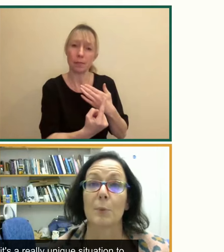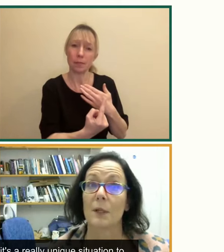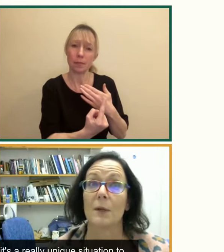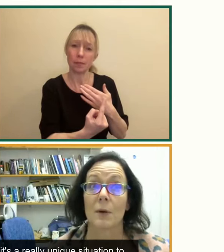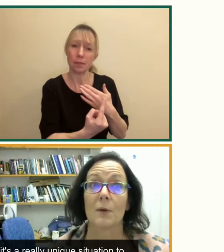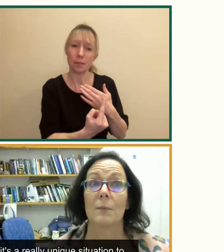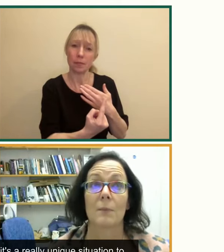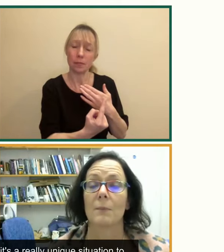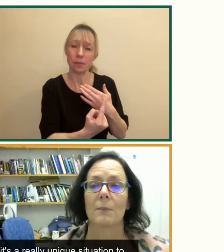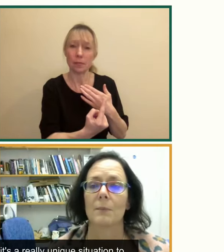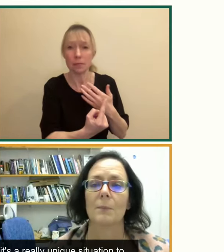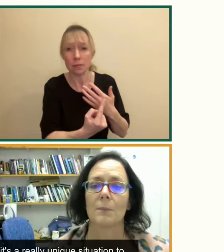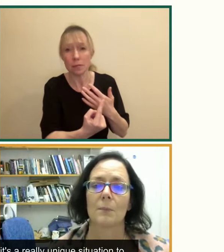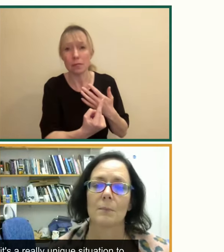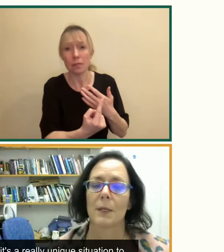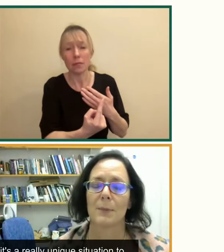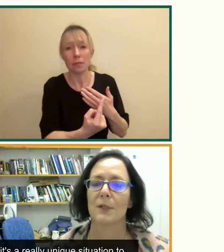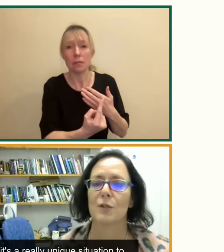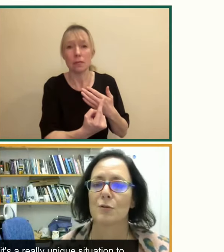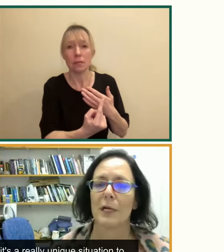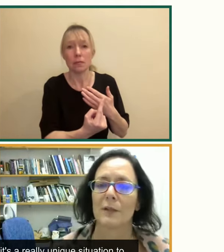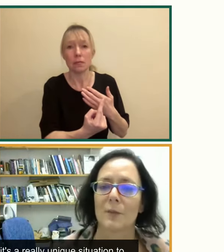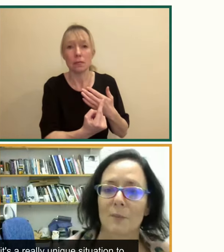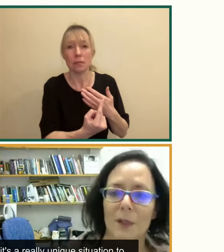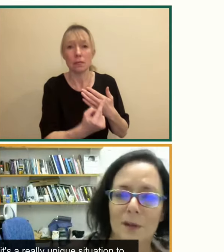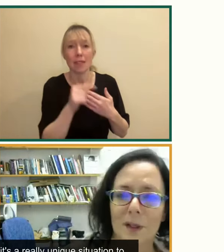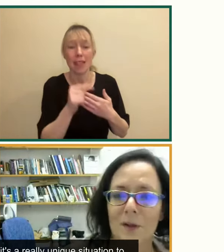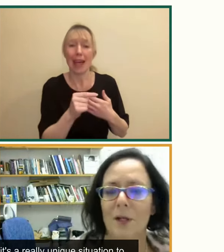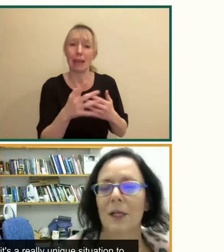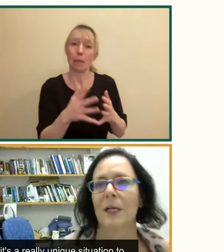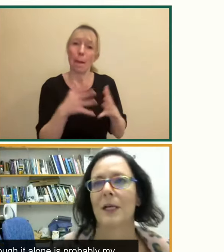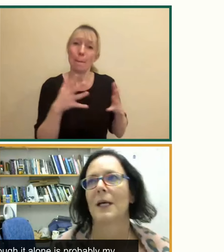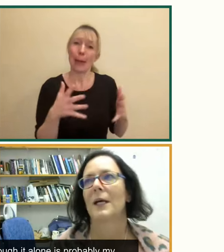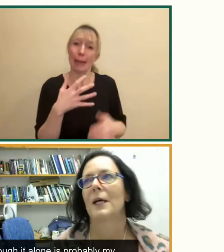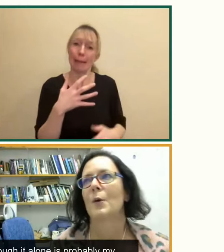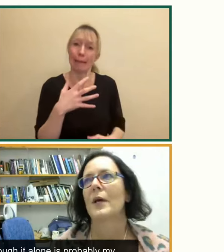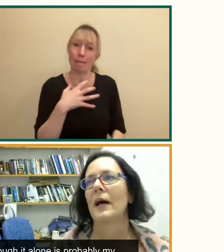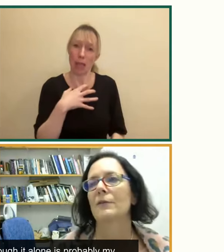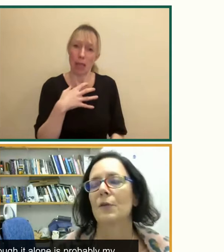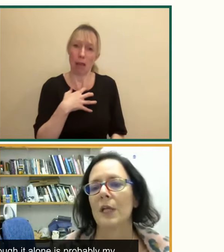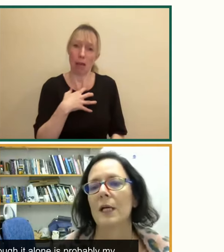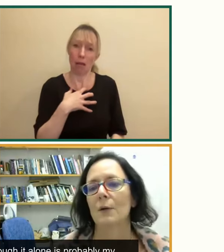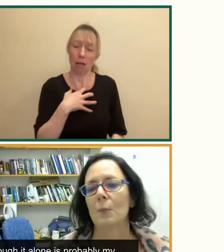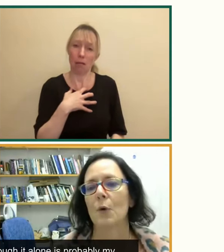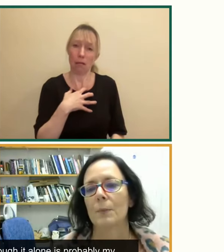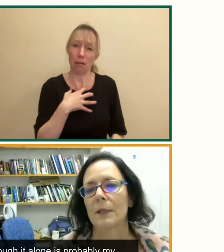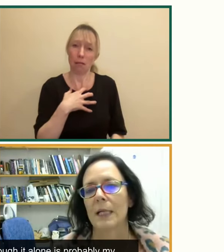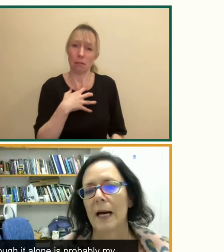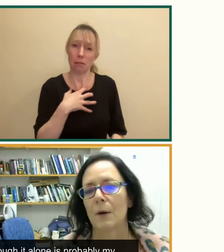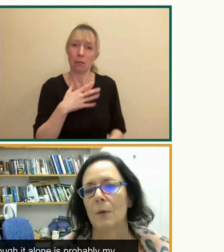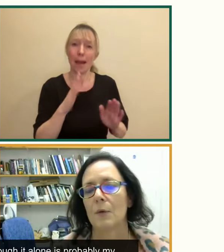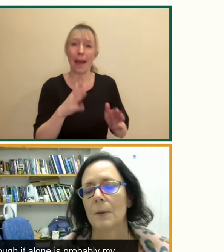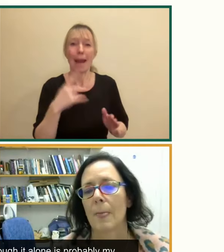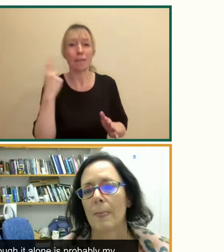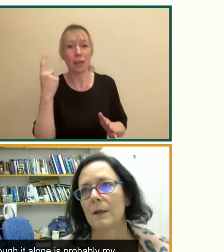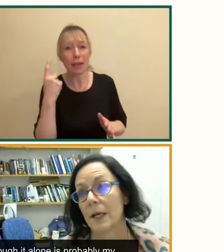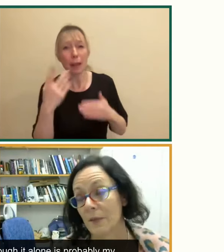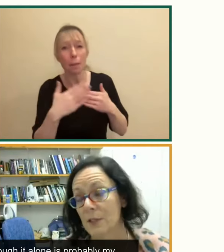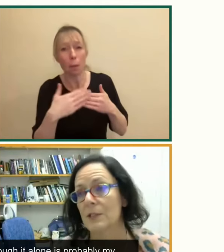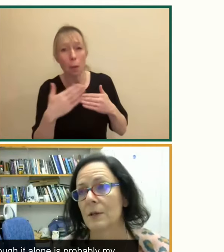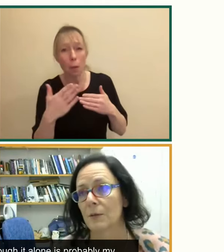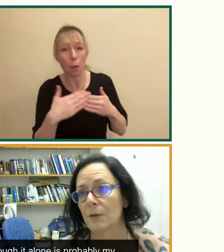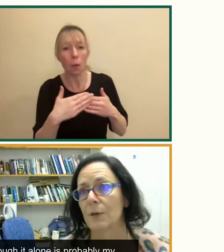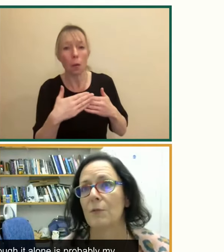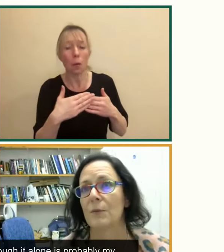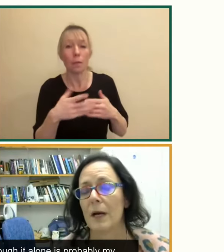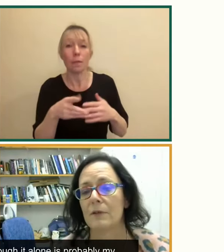is probably my biggest dread. And I think we have to think a lot more about how, and